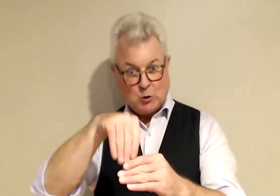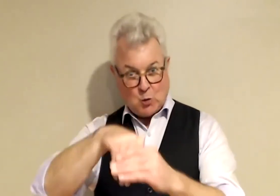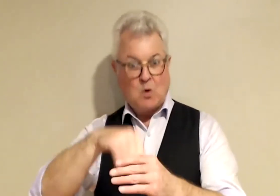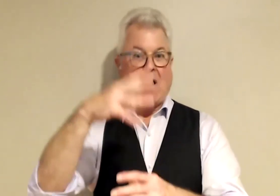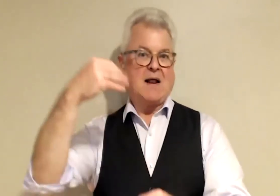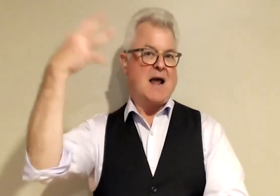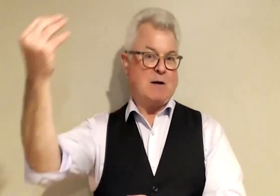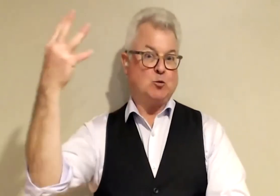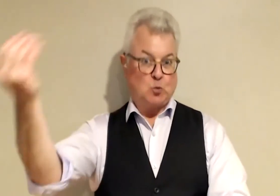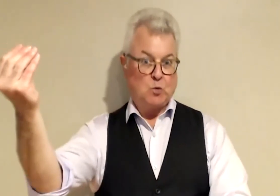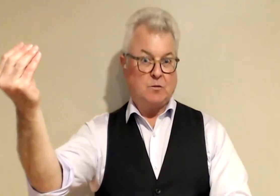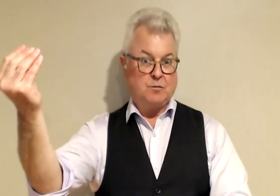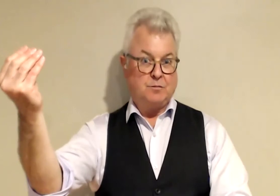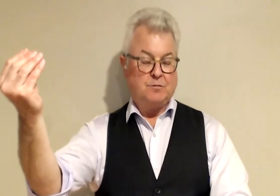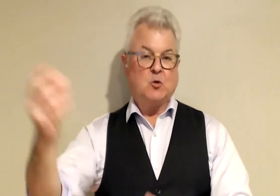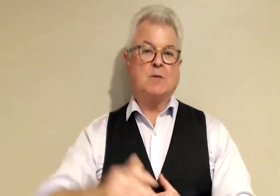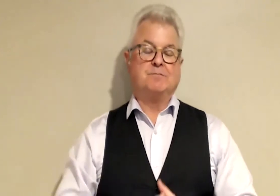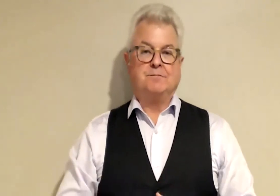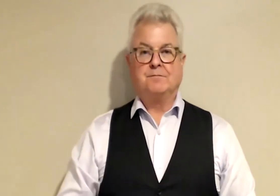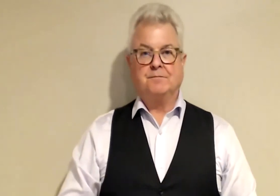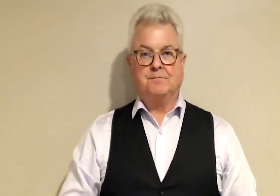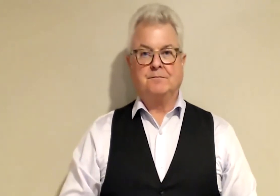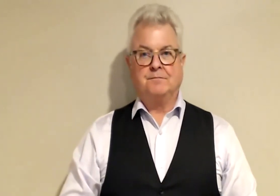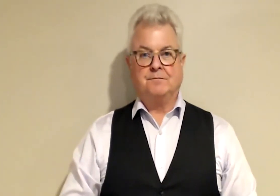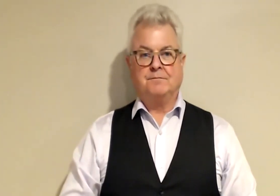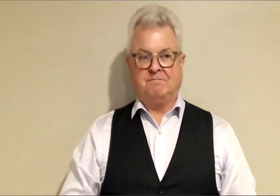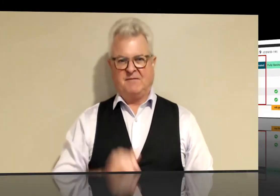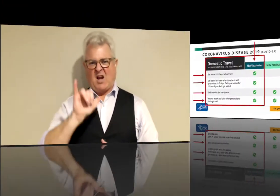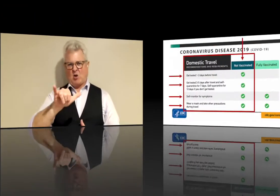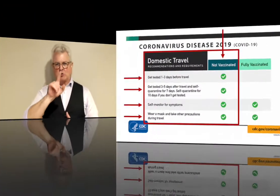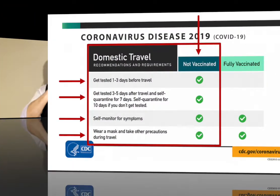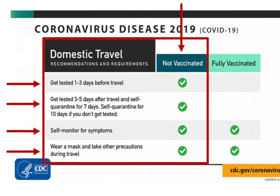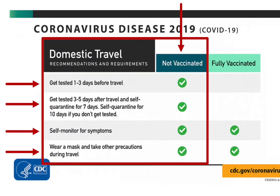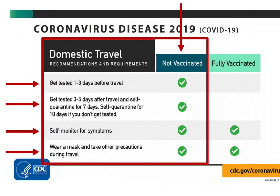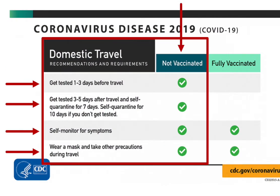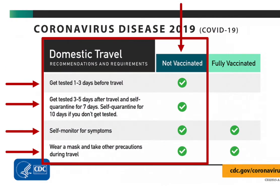consideration about self-quarantining, okay, whether you're indoors or outdoors.